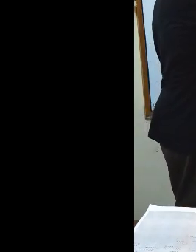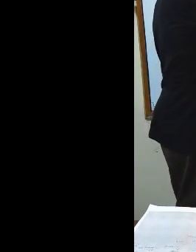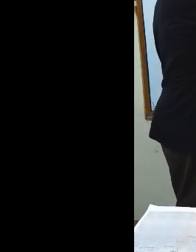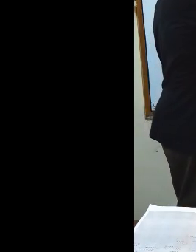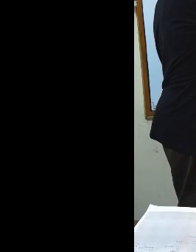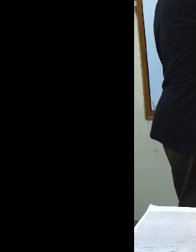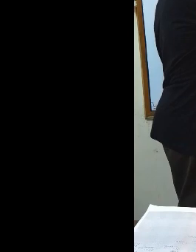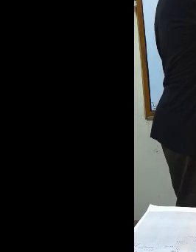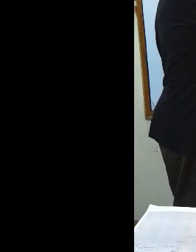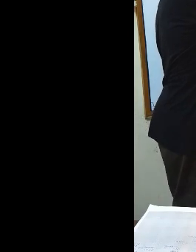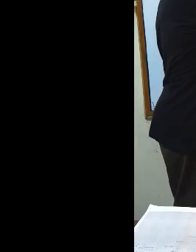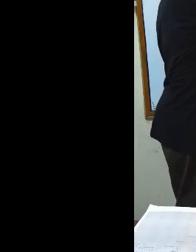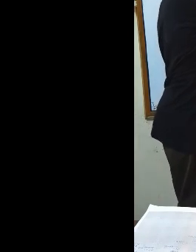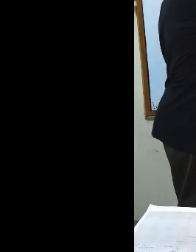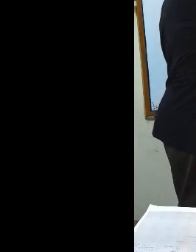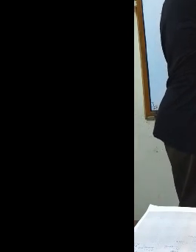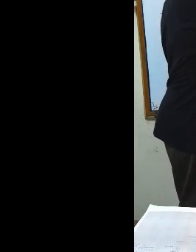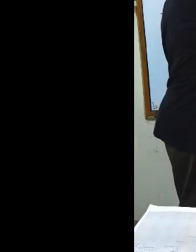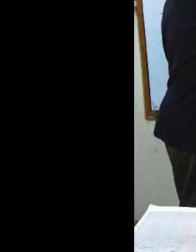AC